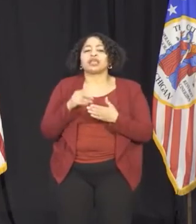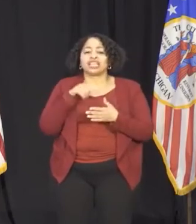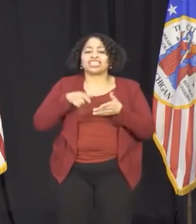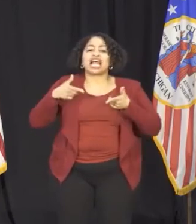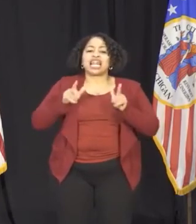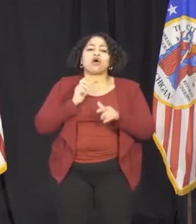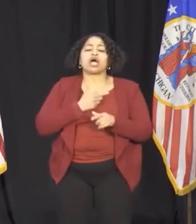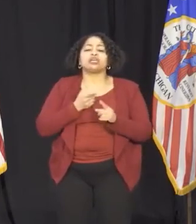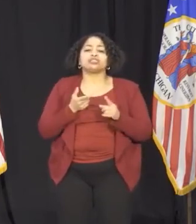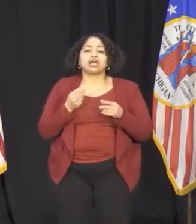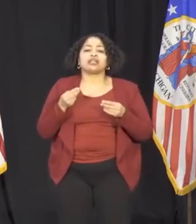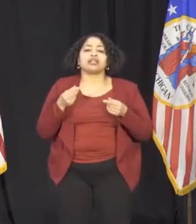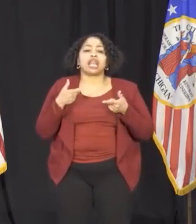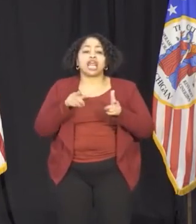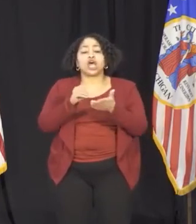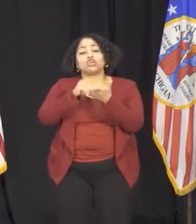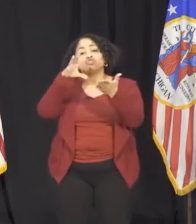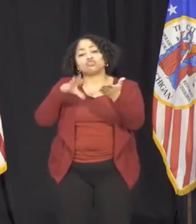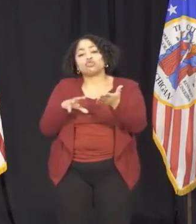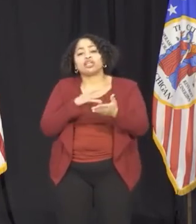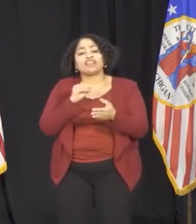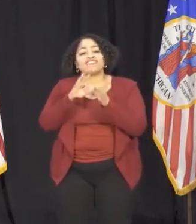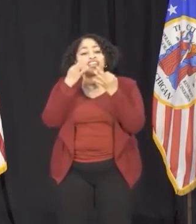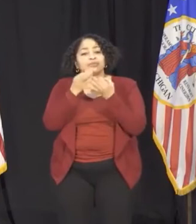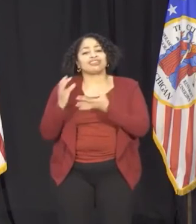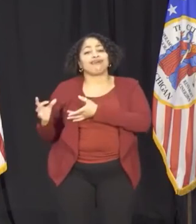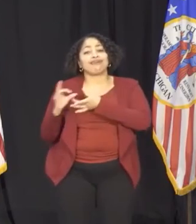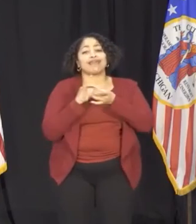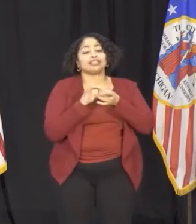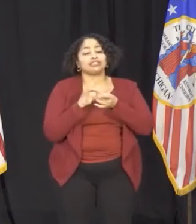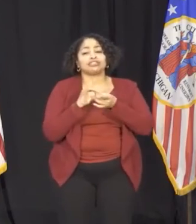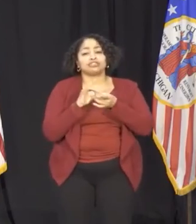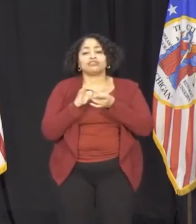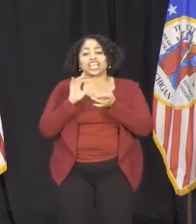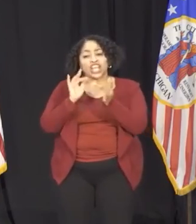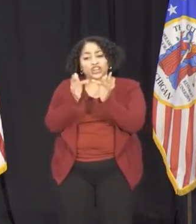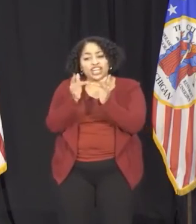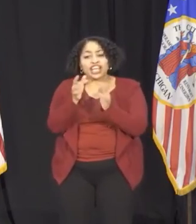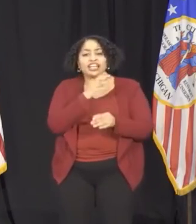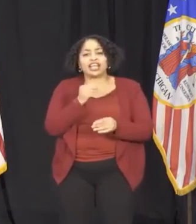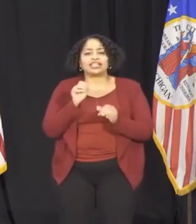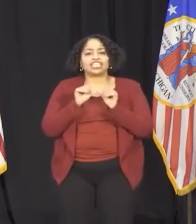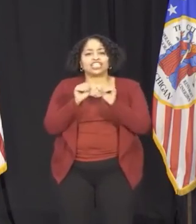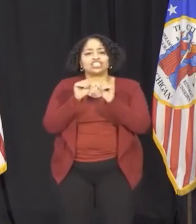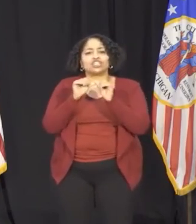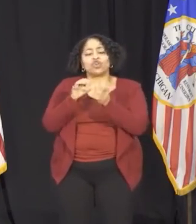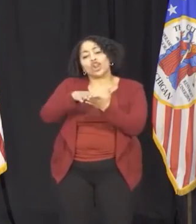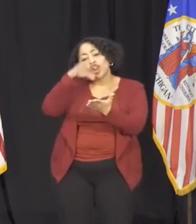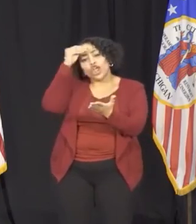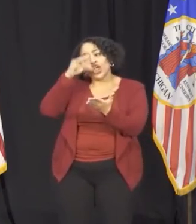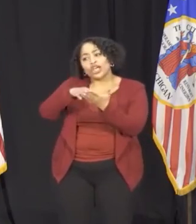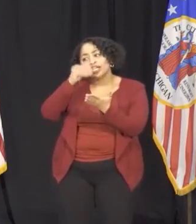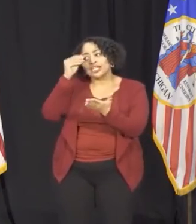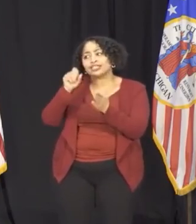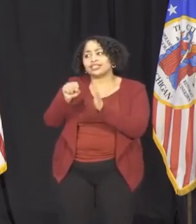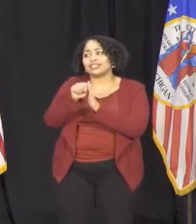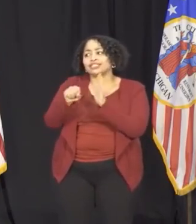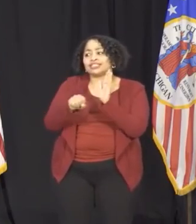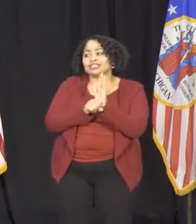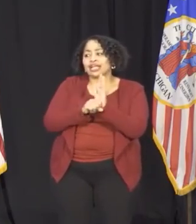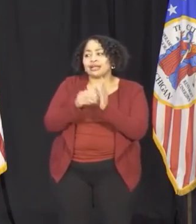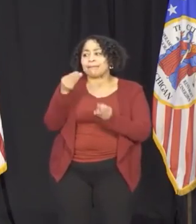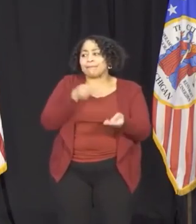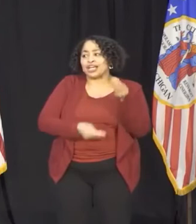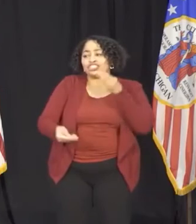to allow students and families to be connected to the internet devices and continue learning. State budget